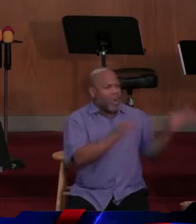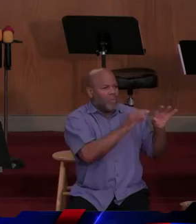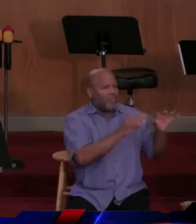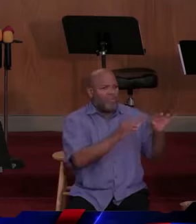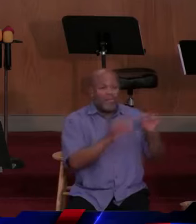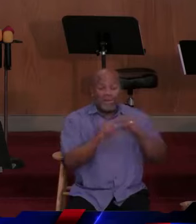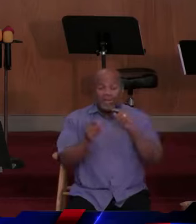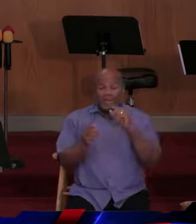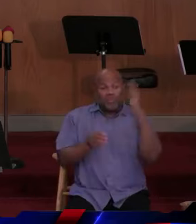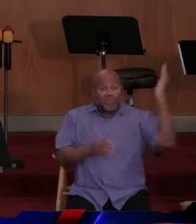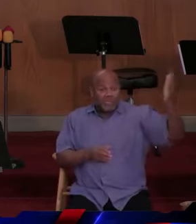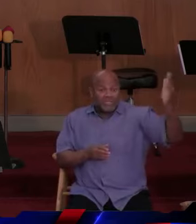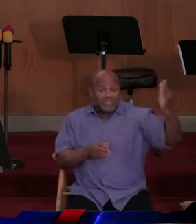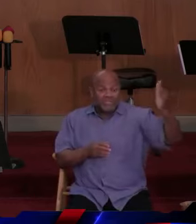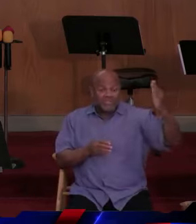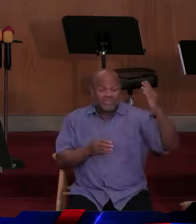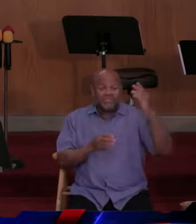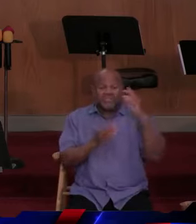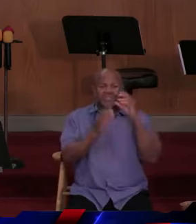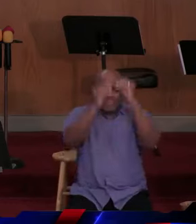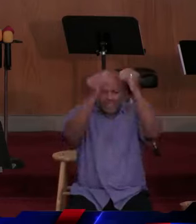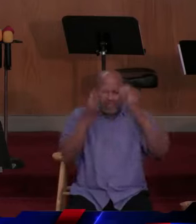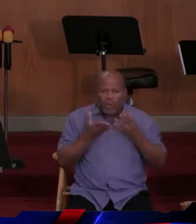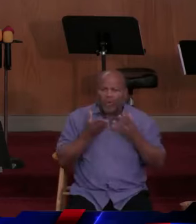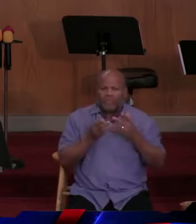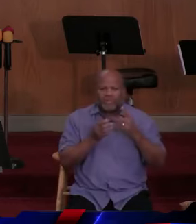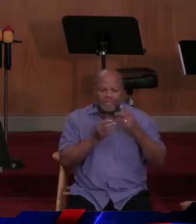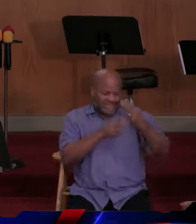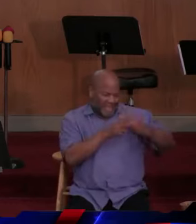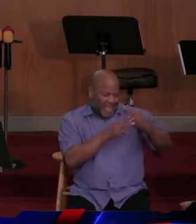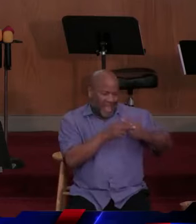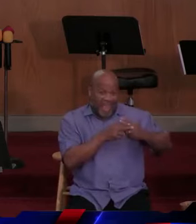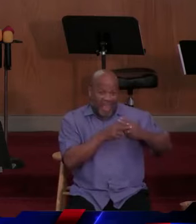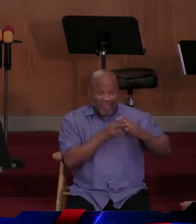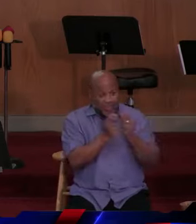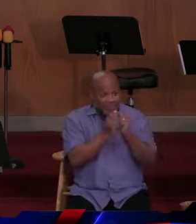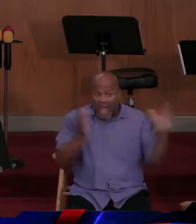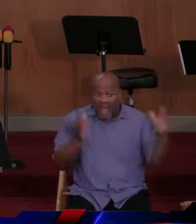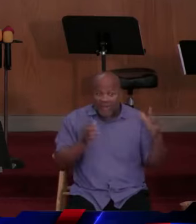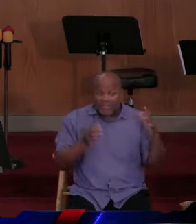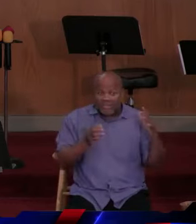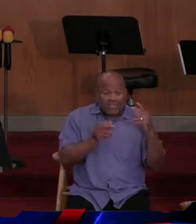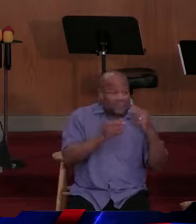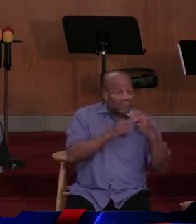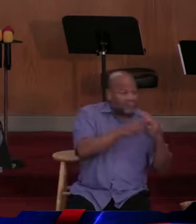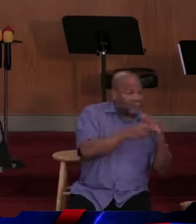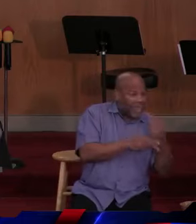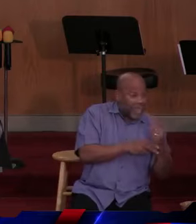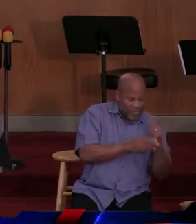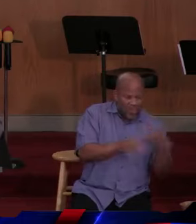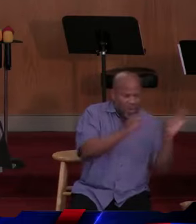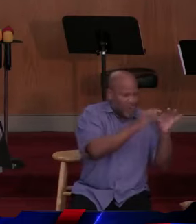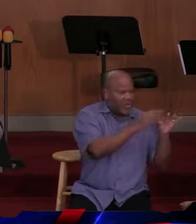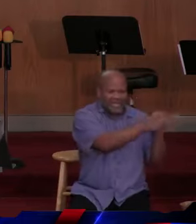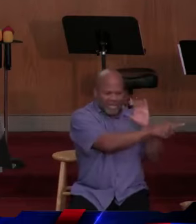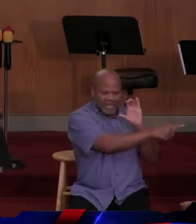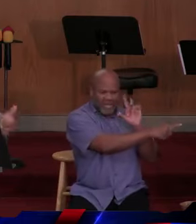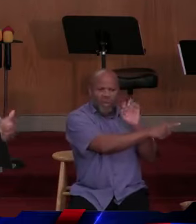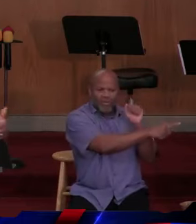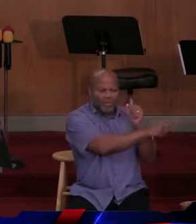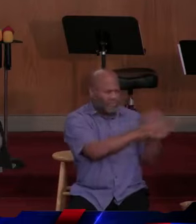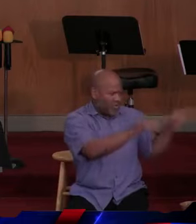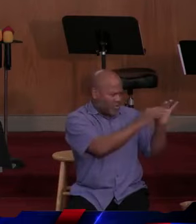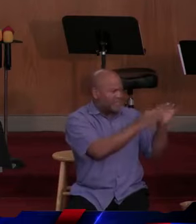professor is that the nameless figures in the Bible are also important. Cleopas was important because that validates that it